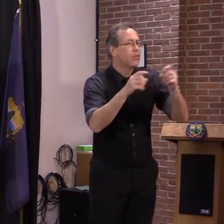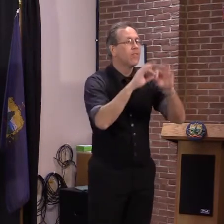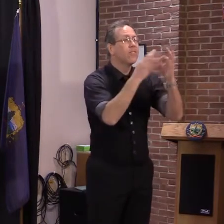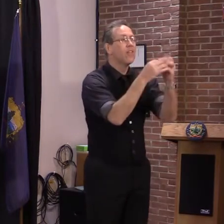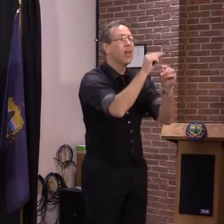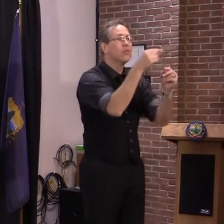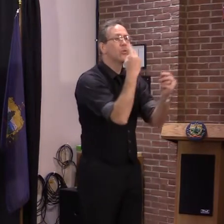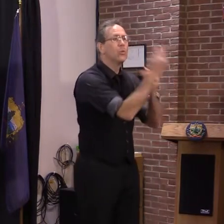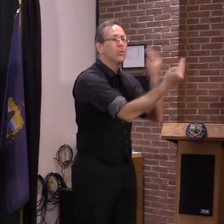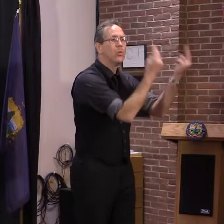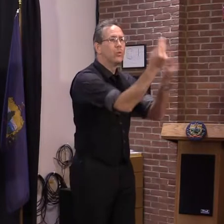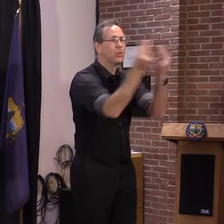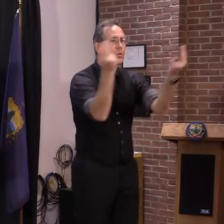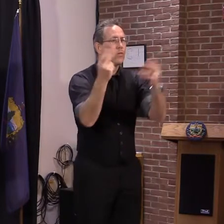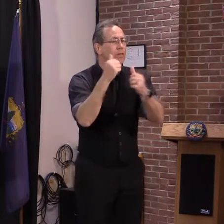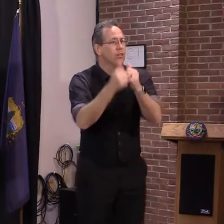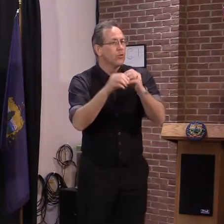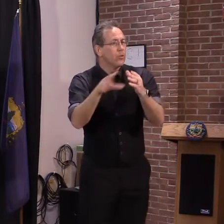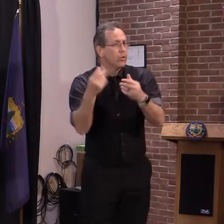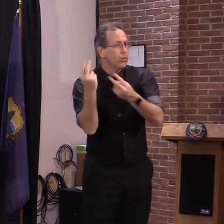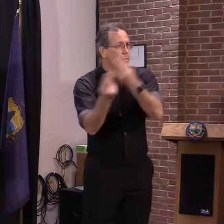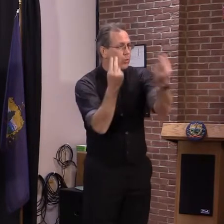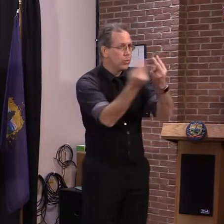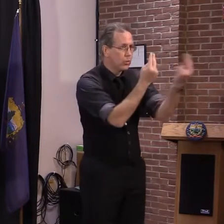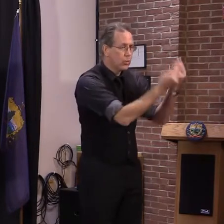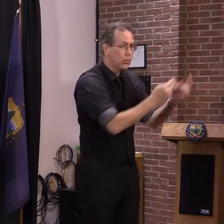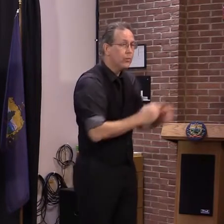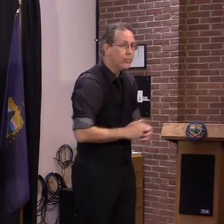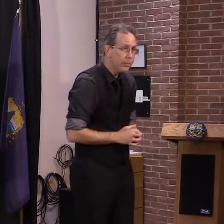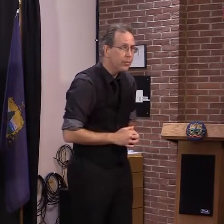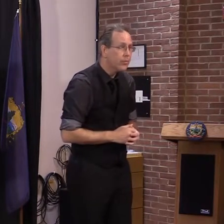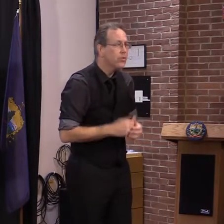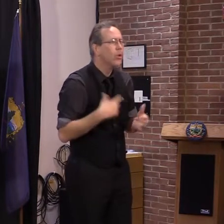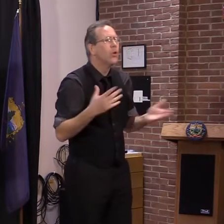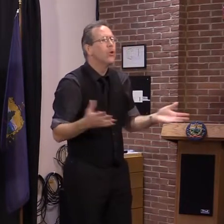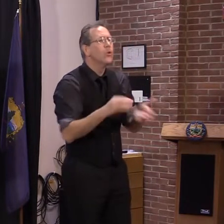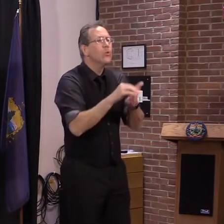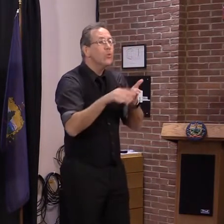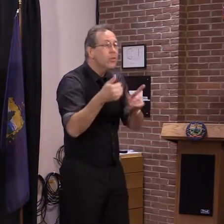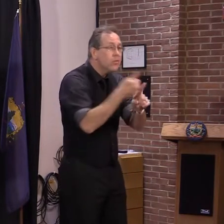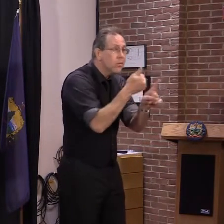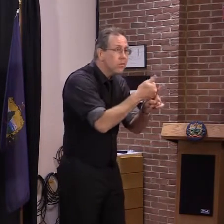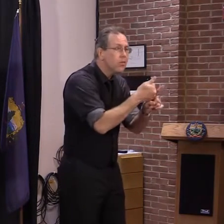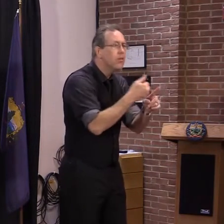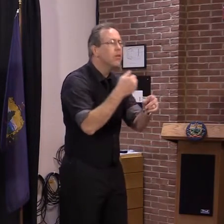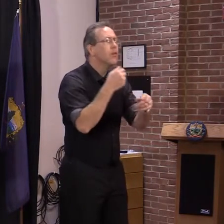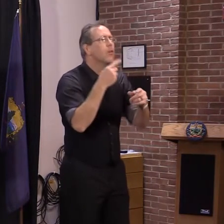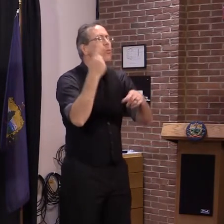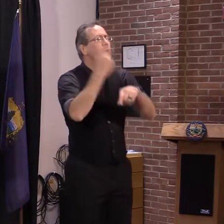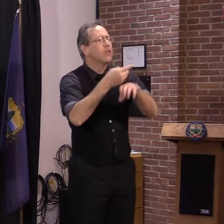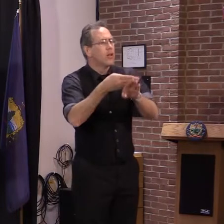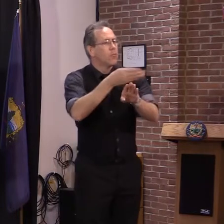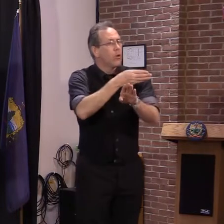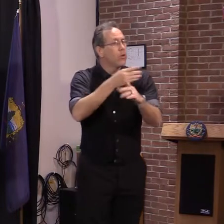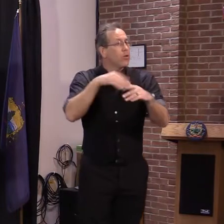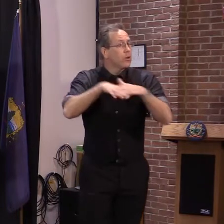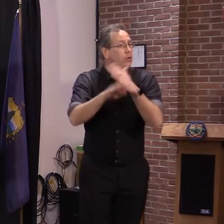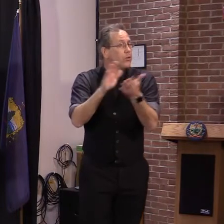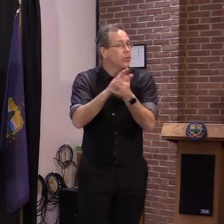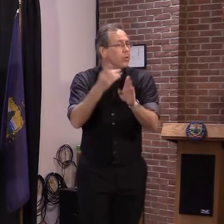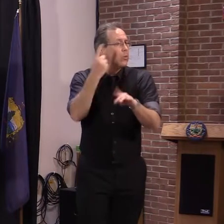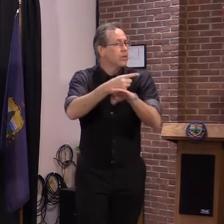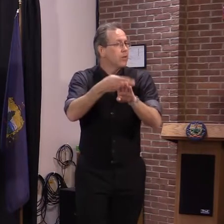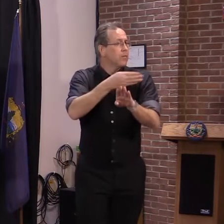tests. Students are encouraged to test twice, at least 24 hours apart, in the days before returning to school after the winter